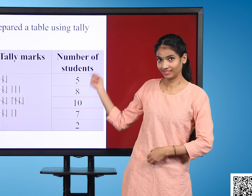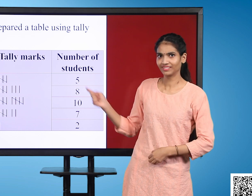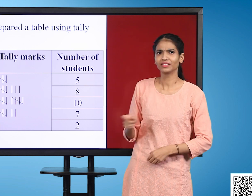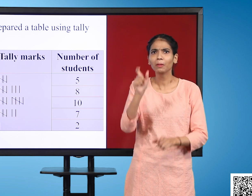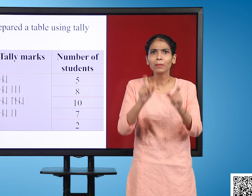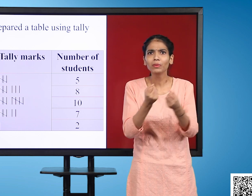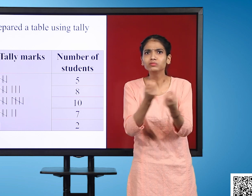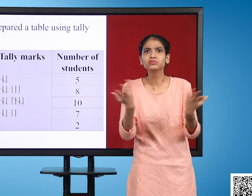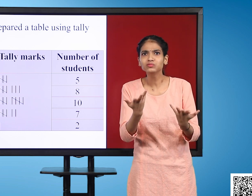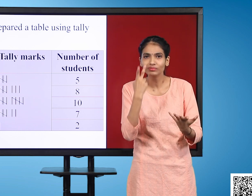tally marks 5,